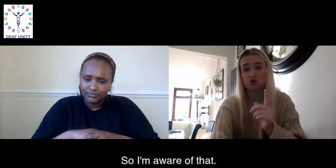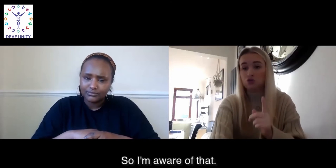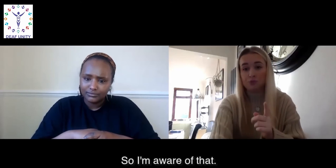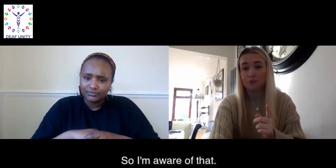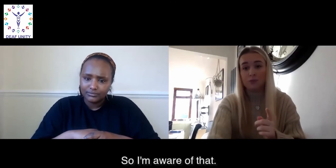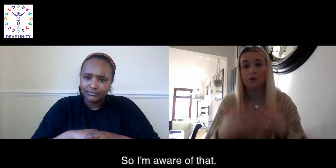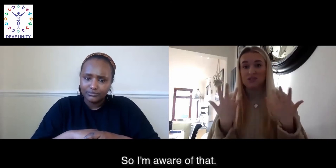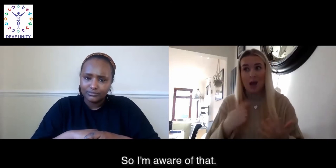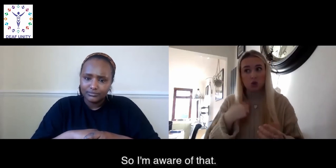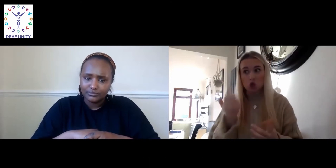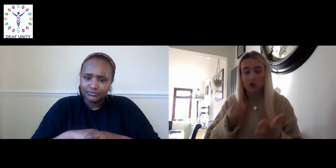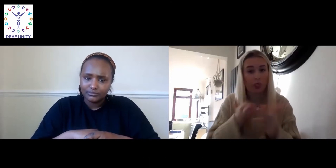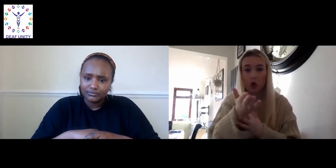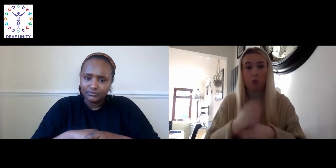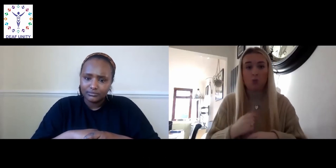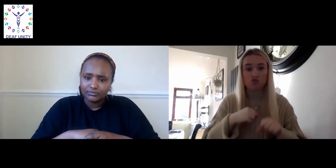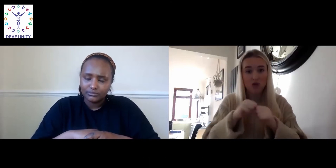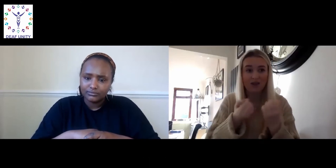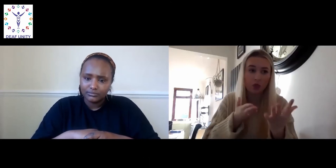And you will be okay.